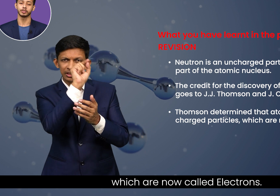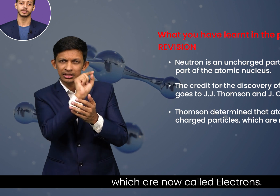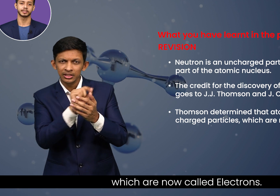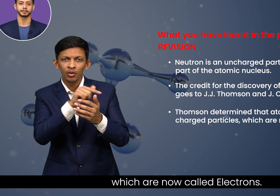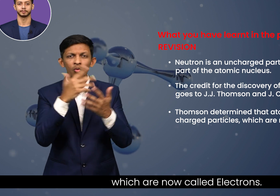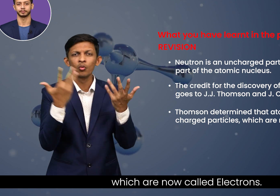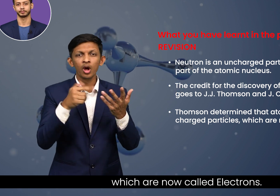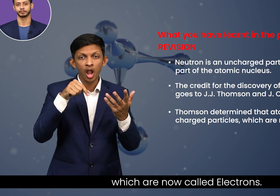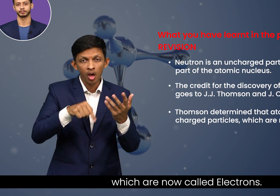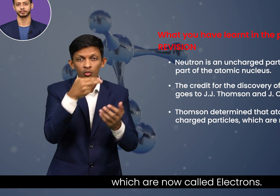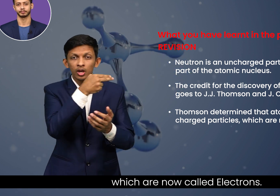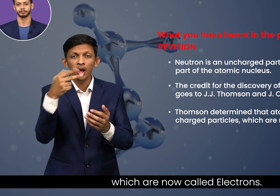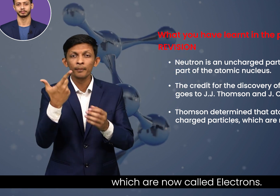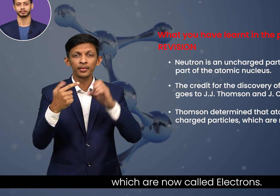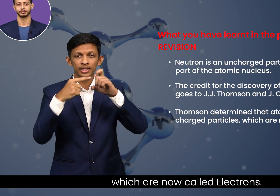electrons.